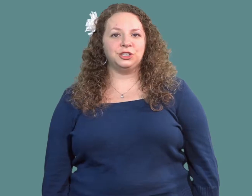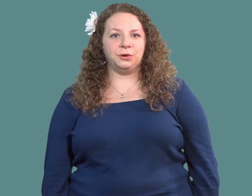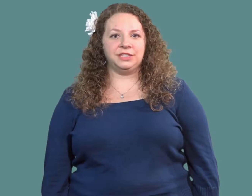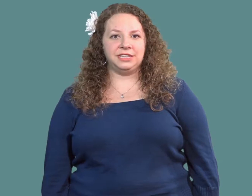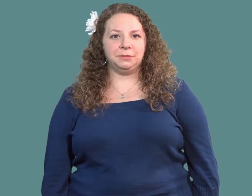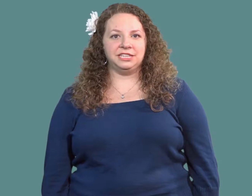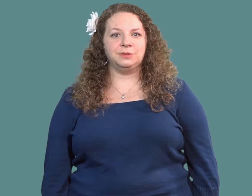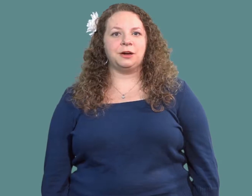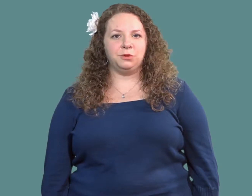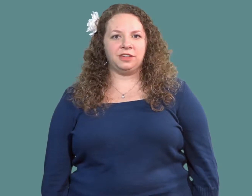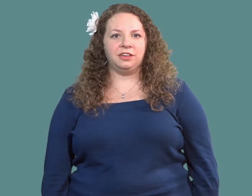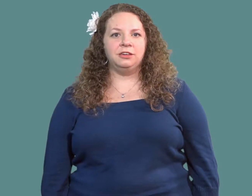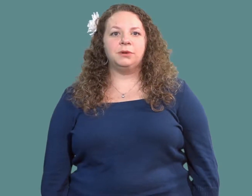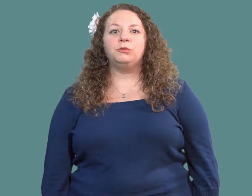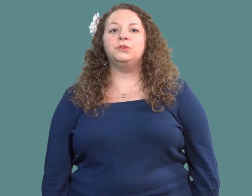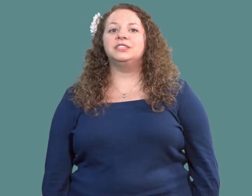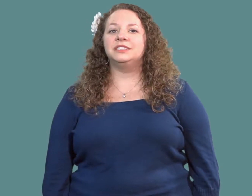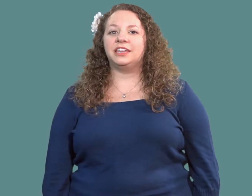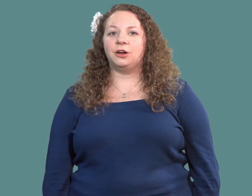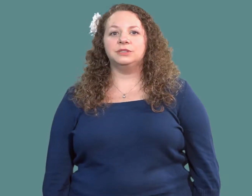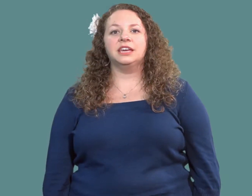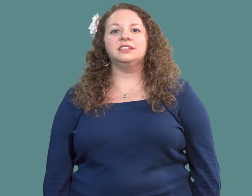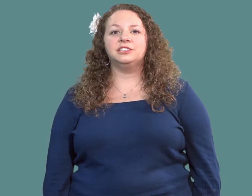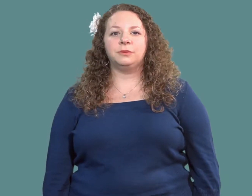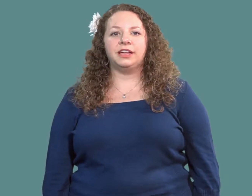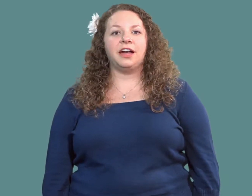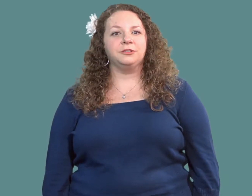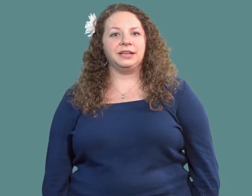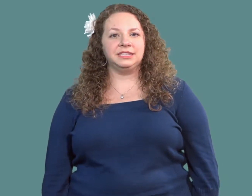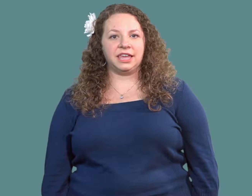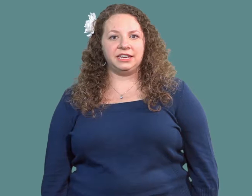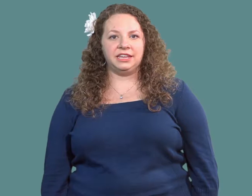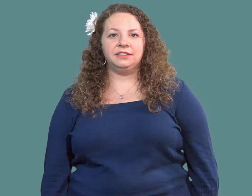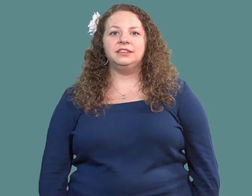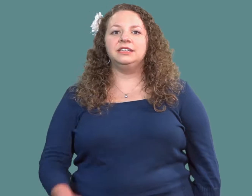O in the same place without moving, but will move the second O slightly to the right either by sliding